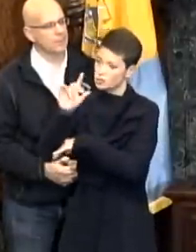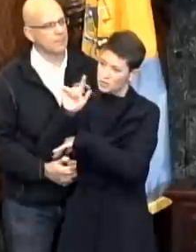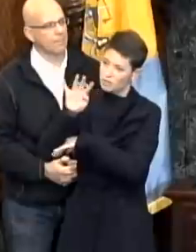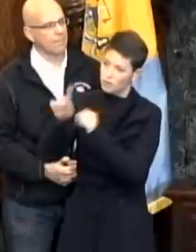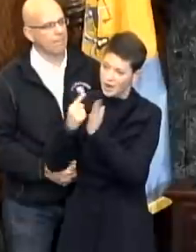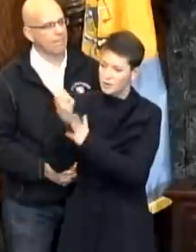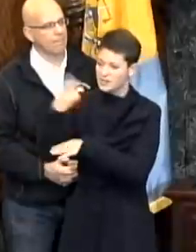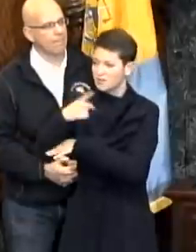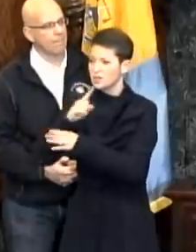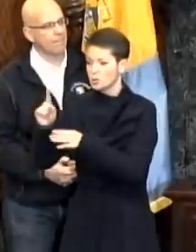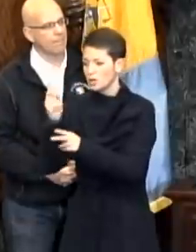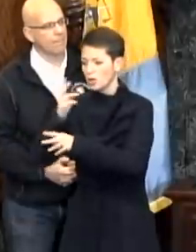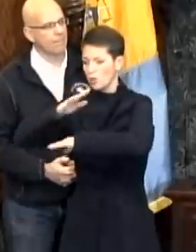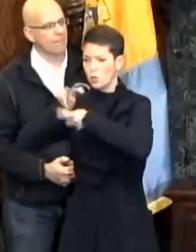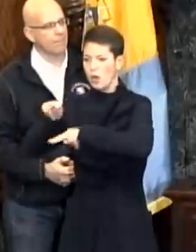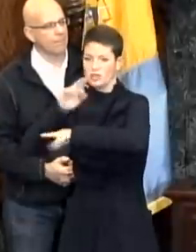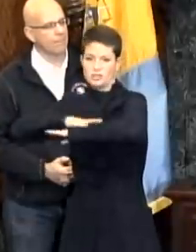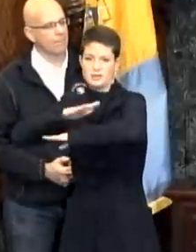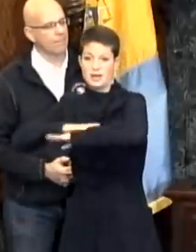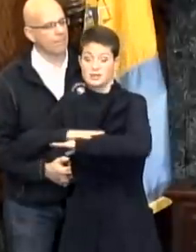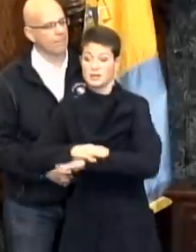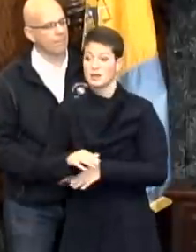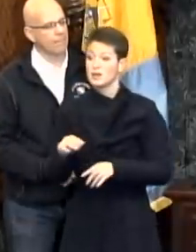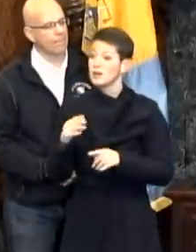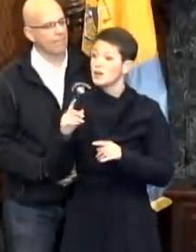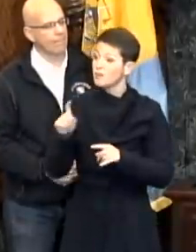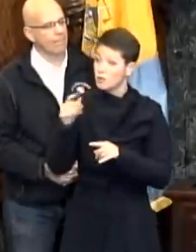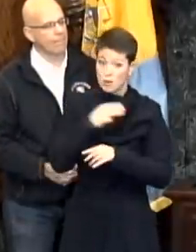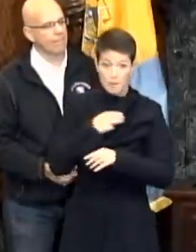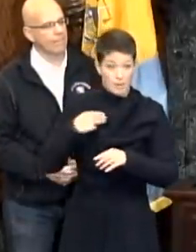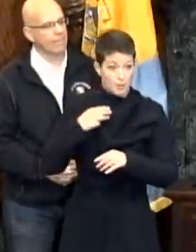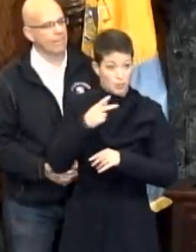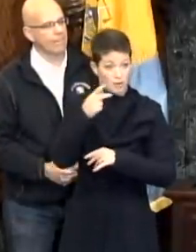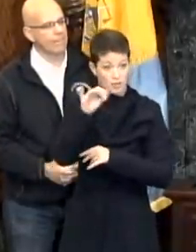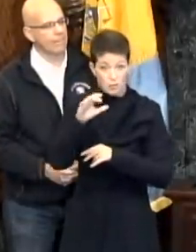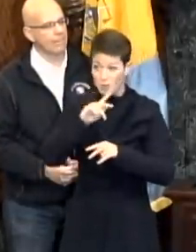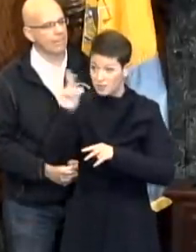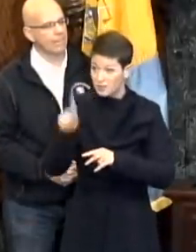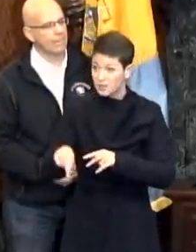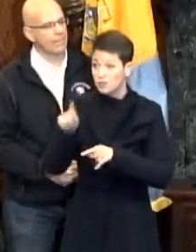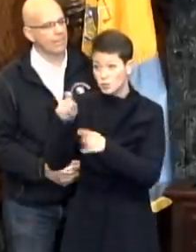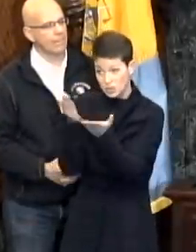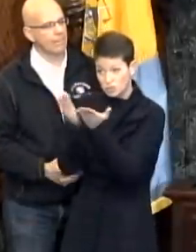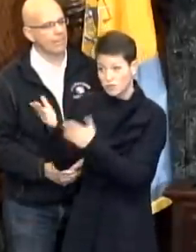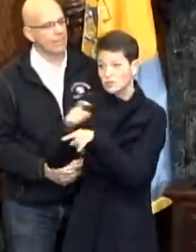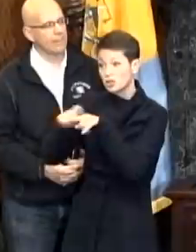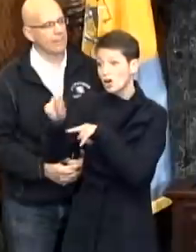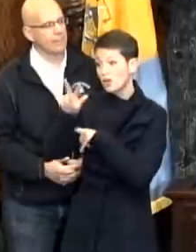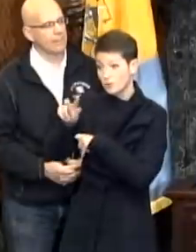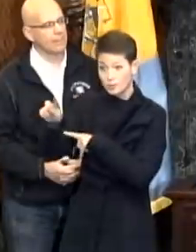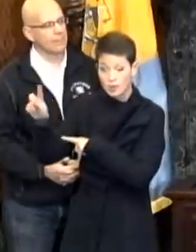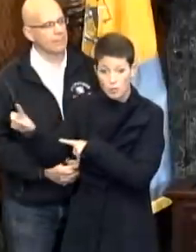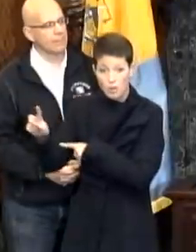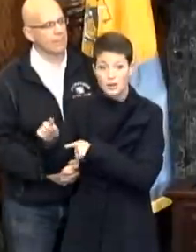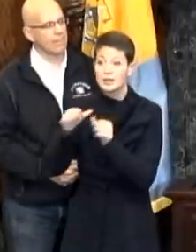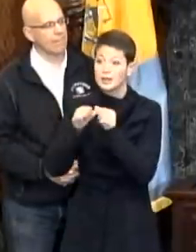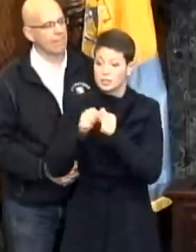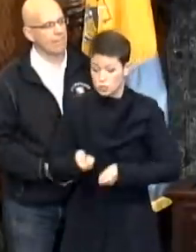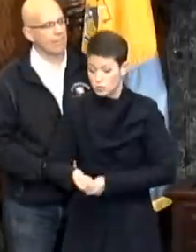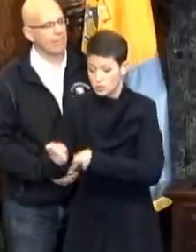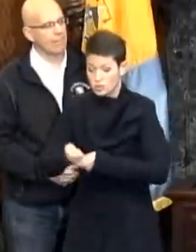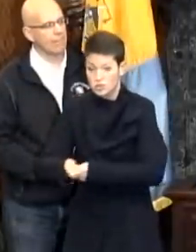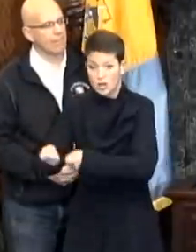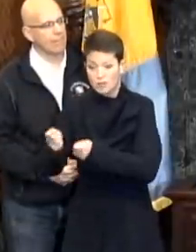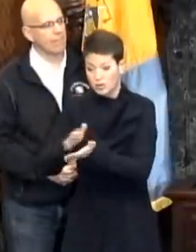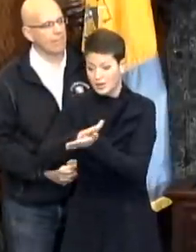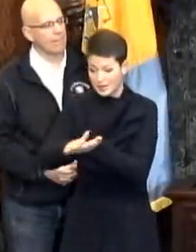Call 311 if you are a member of the public and have any questions or need to connect with services. Continue to shovel and